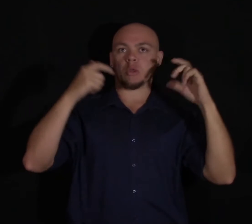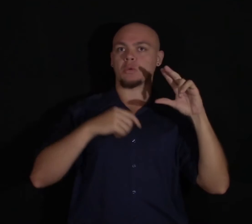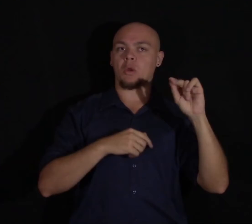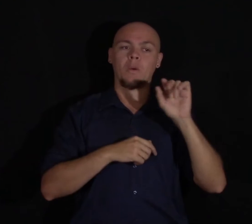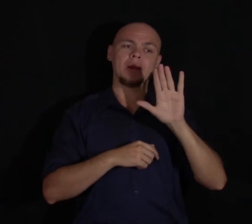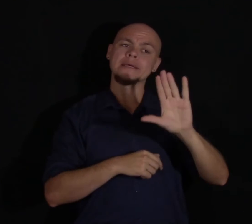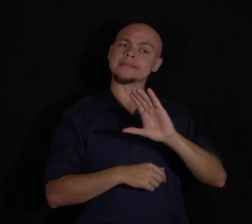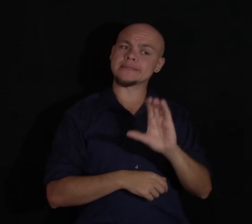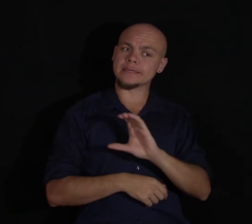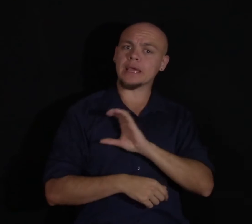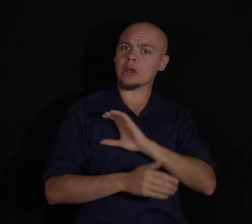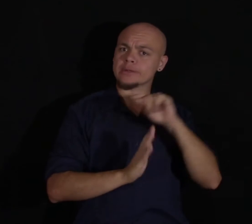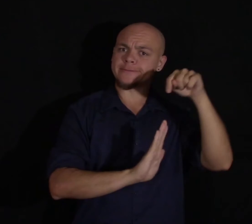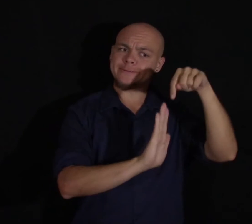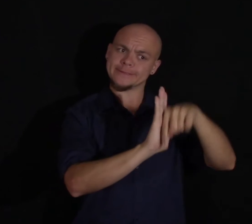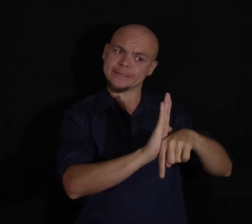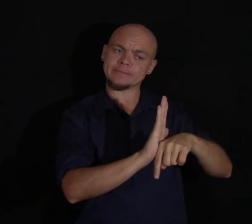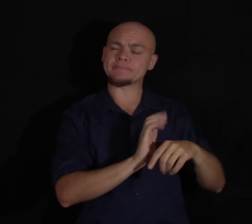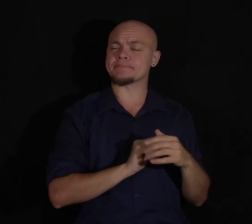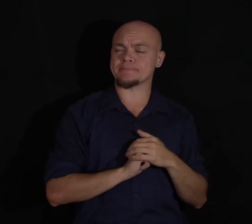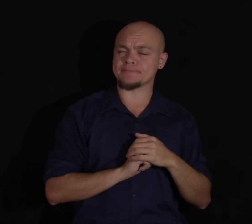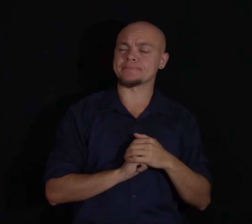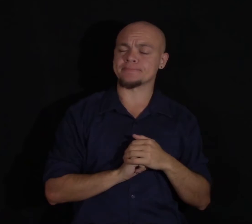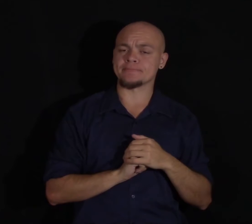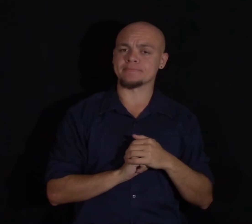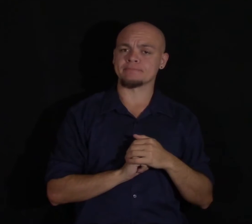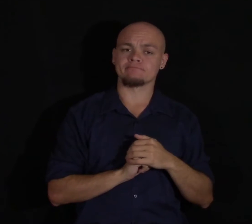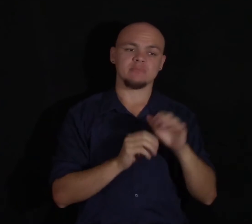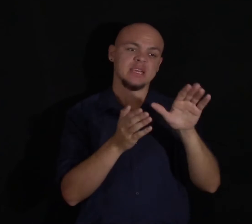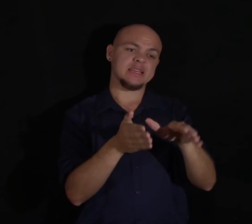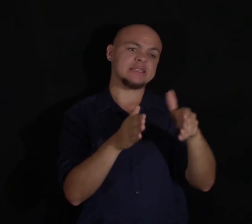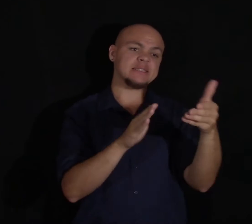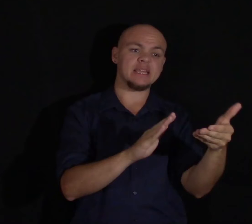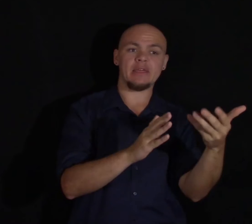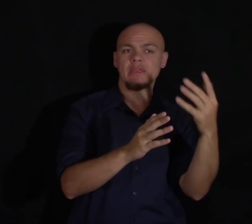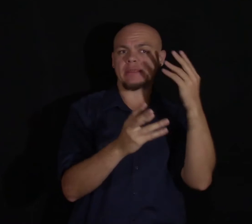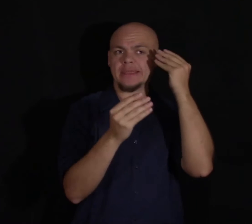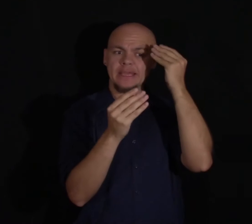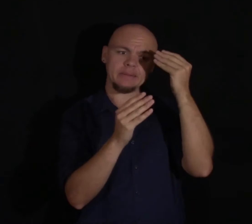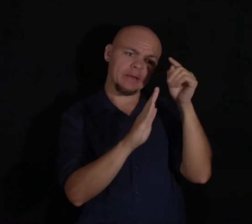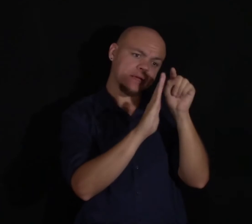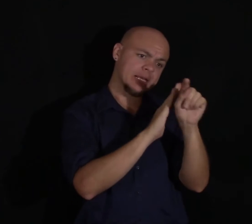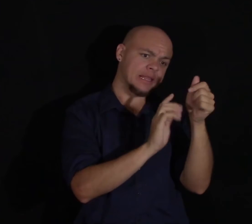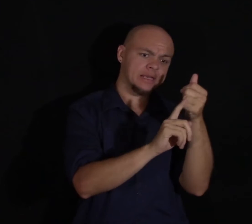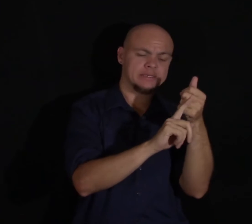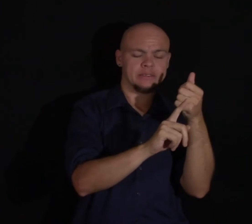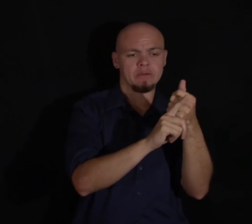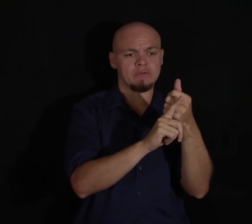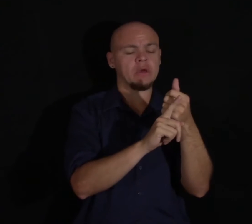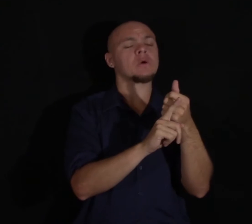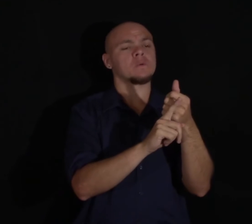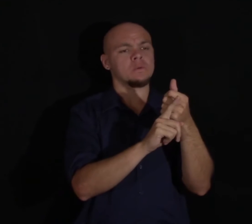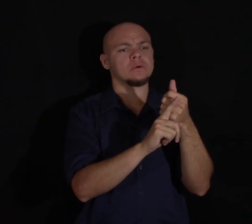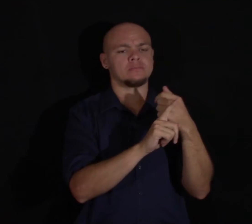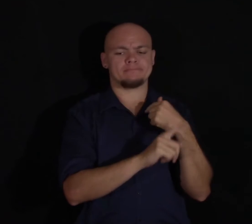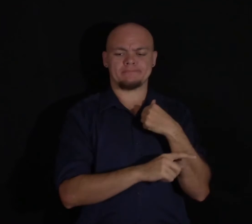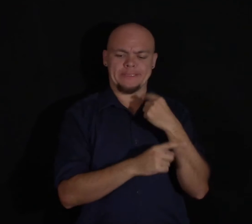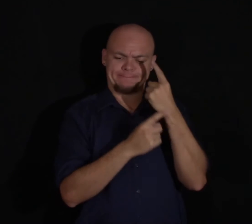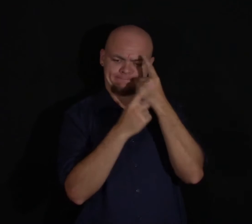The disquisitions upon death and suicide were calculated to fill me with wonder. I did not pretend